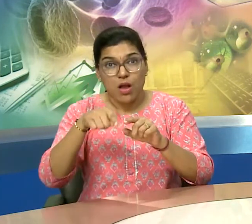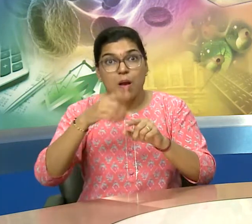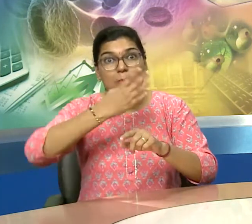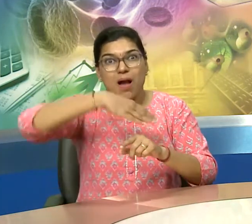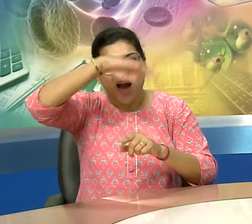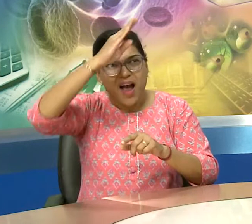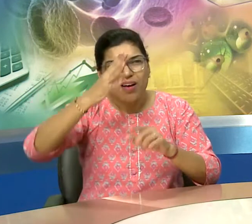materials,